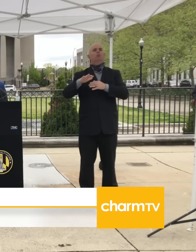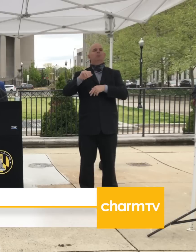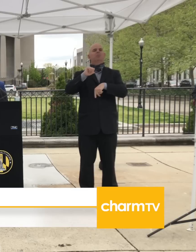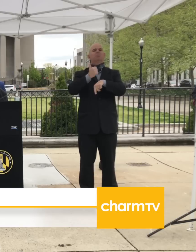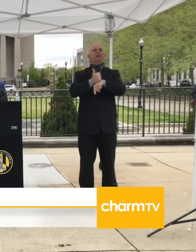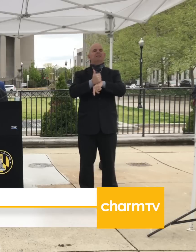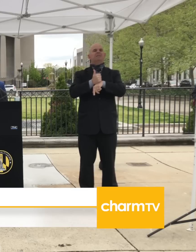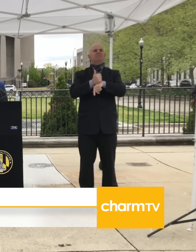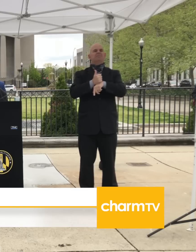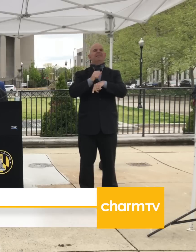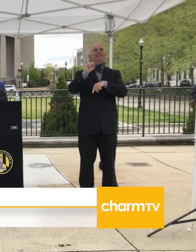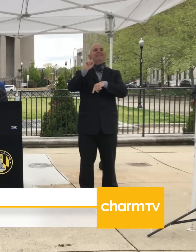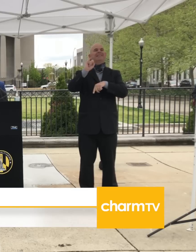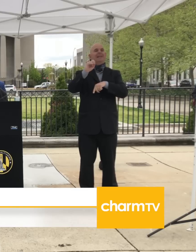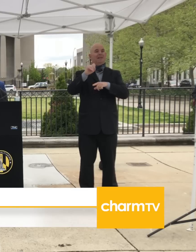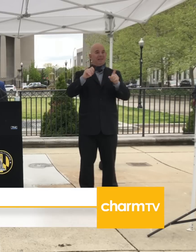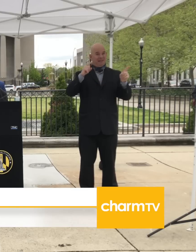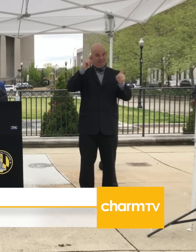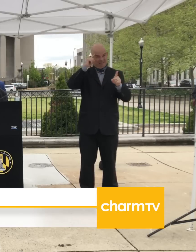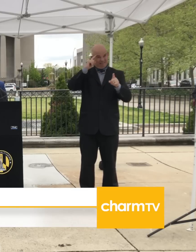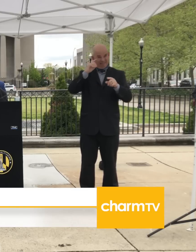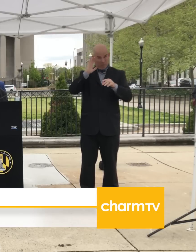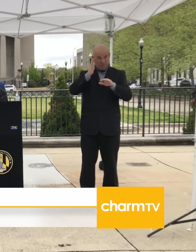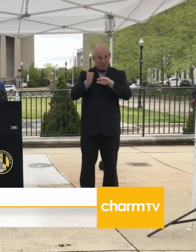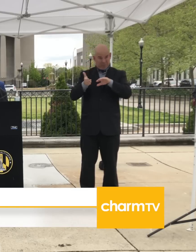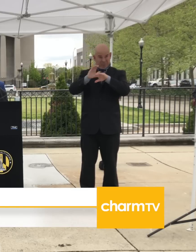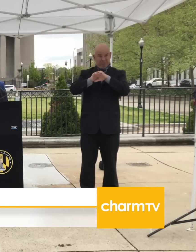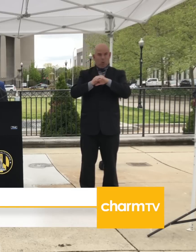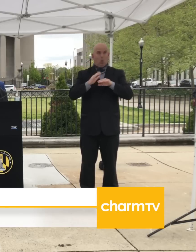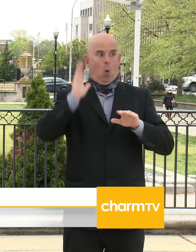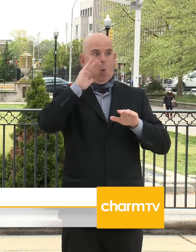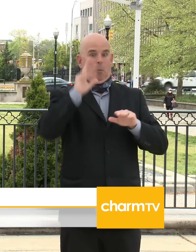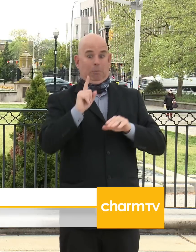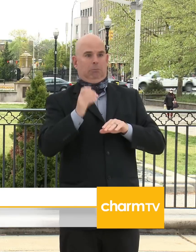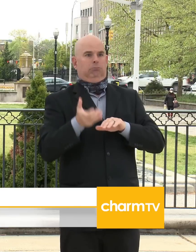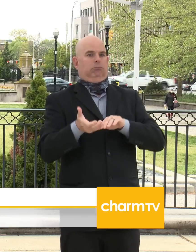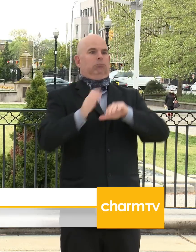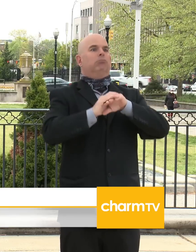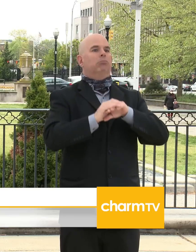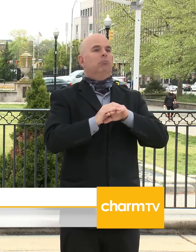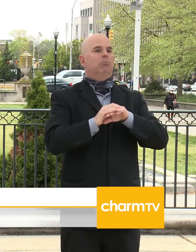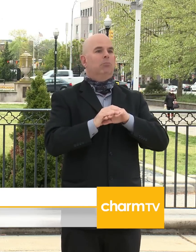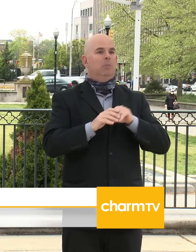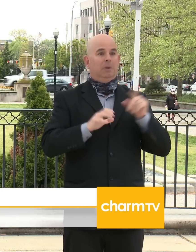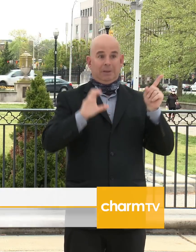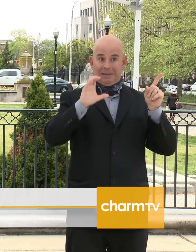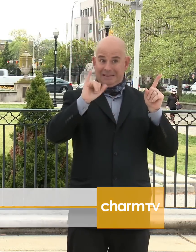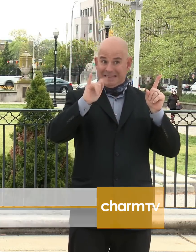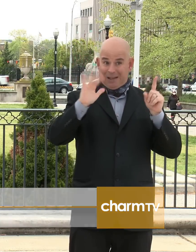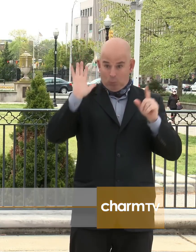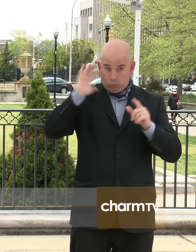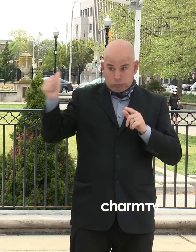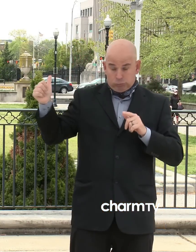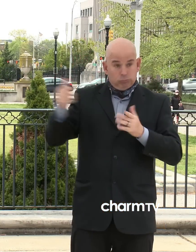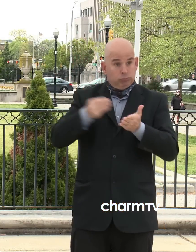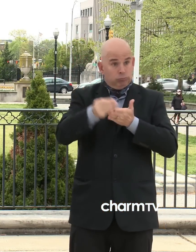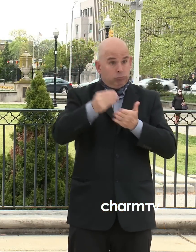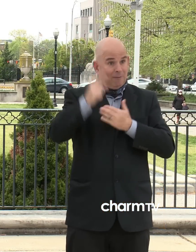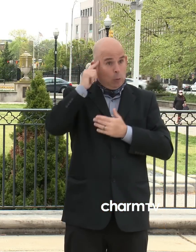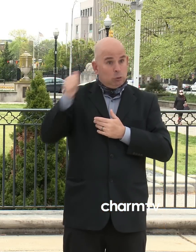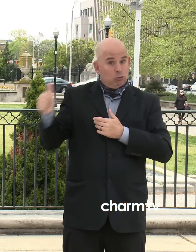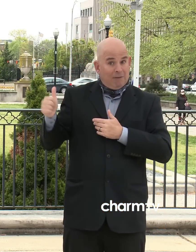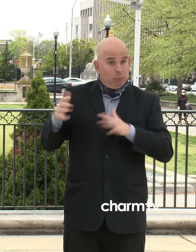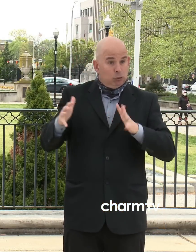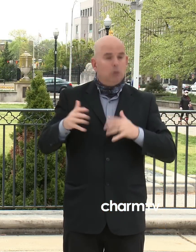up now? I hope so. And has the city purchased any on its own? We have. So we have supported tests as well to support those same